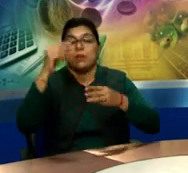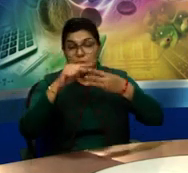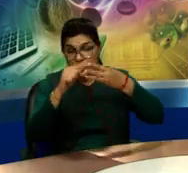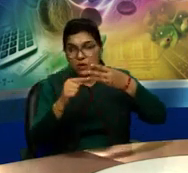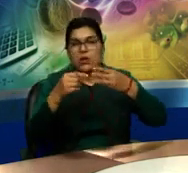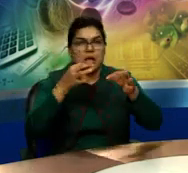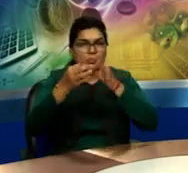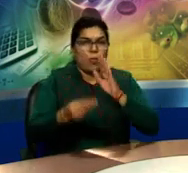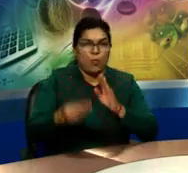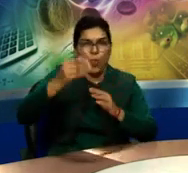will discuss.